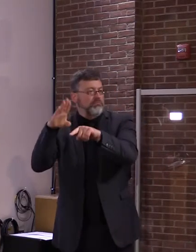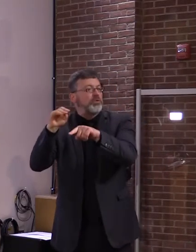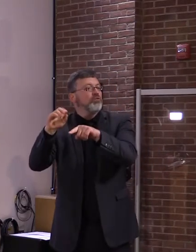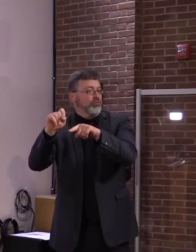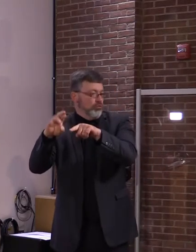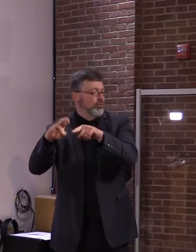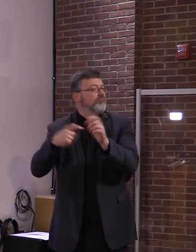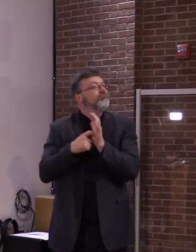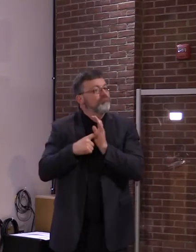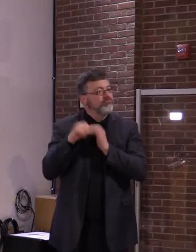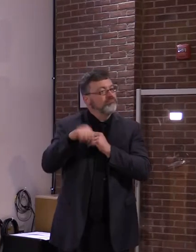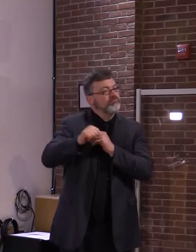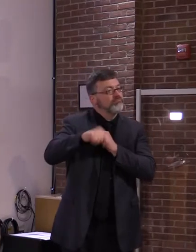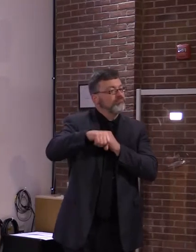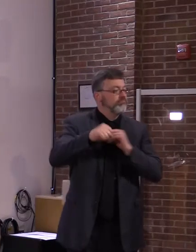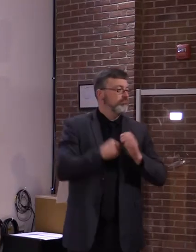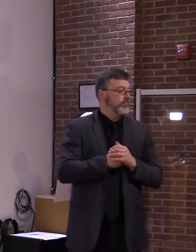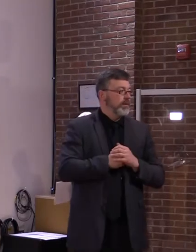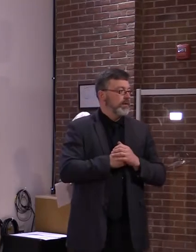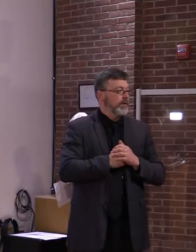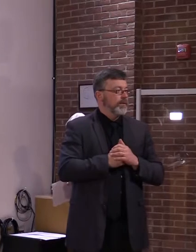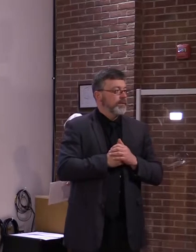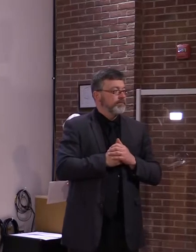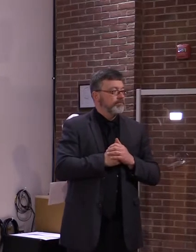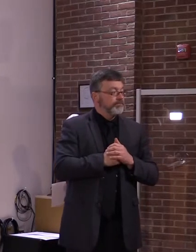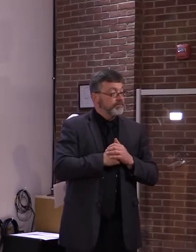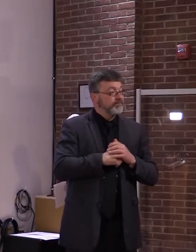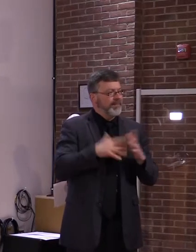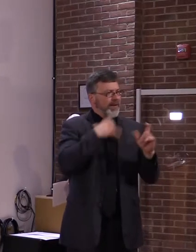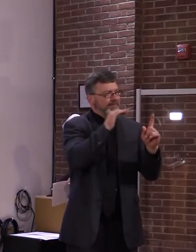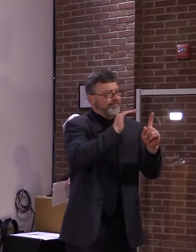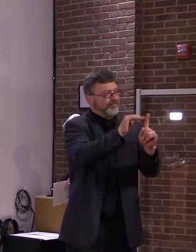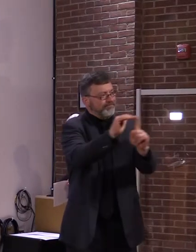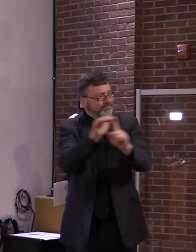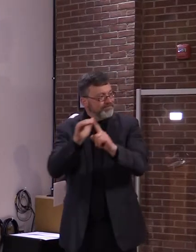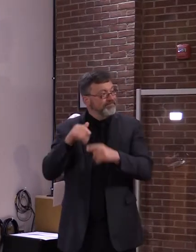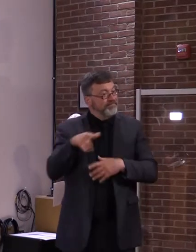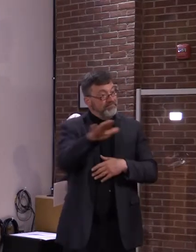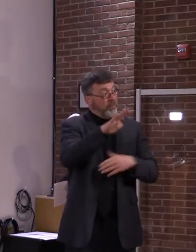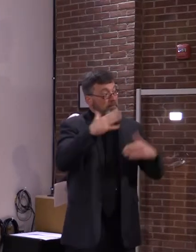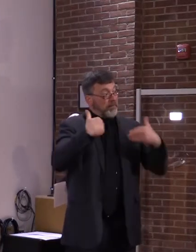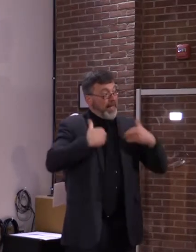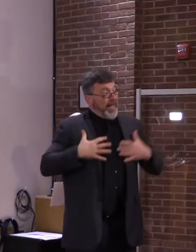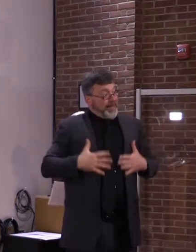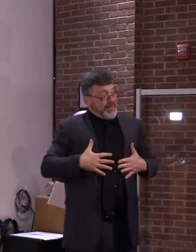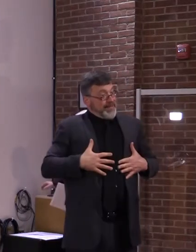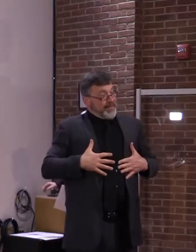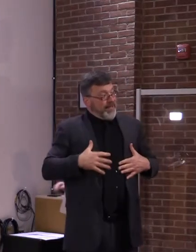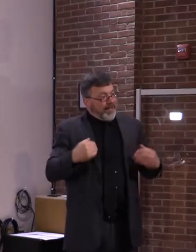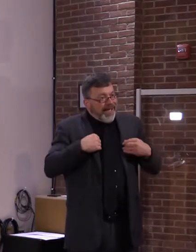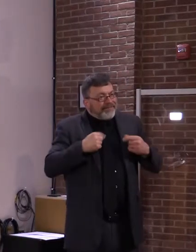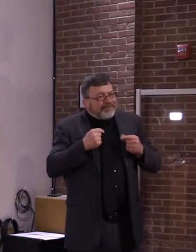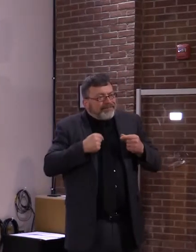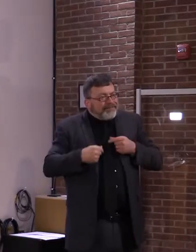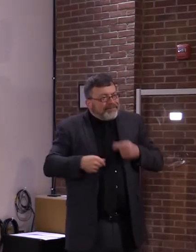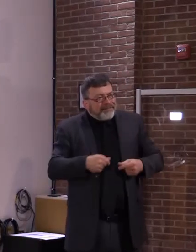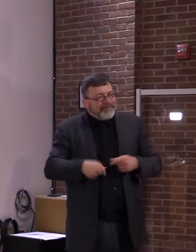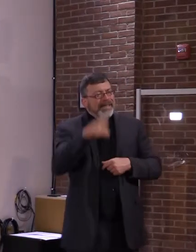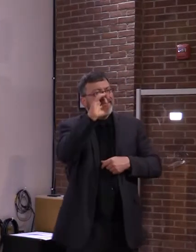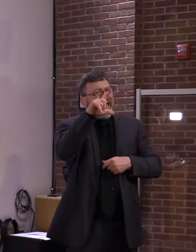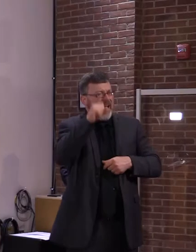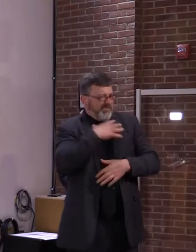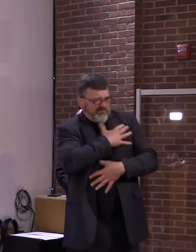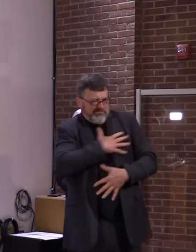potent immune cells with memory in your bone marrow that get activated if you encounter the virus again or